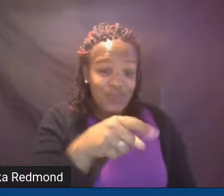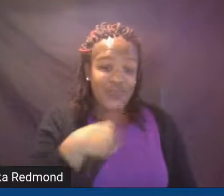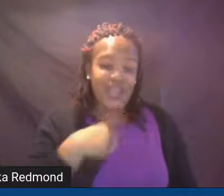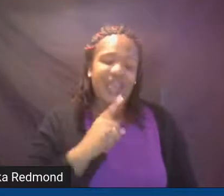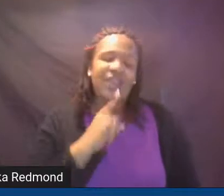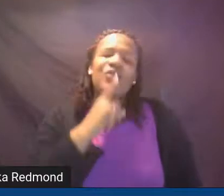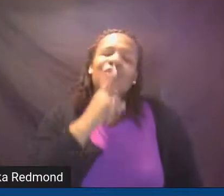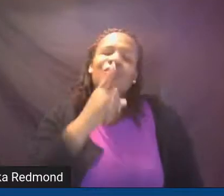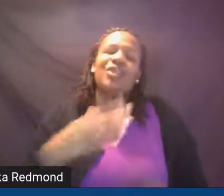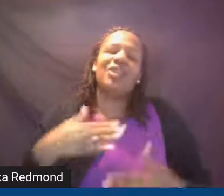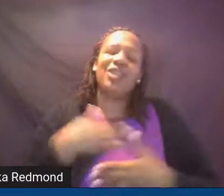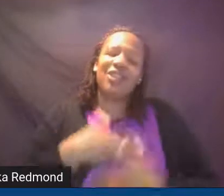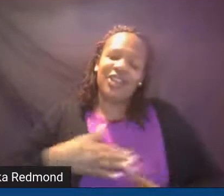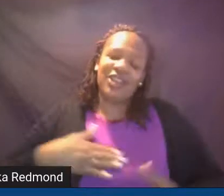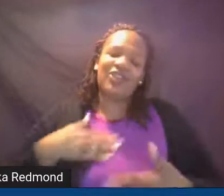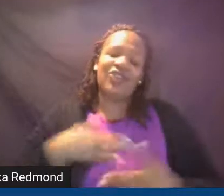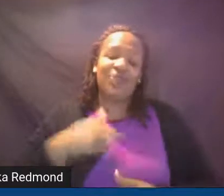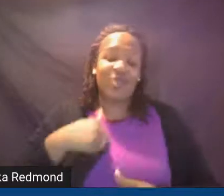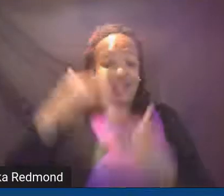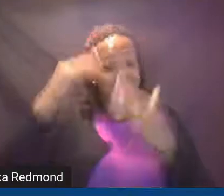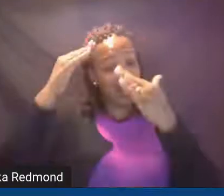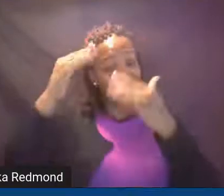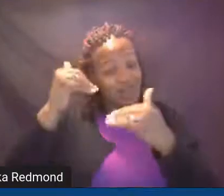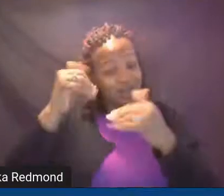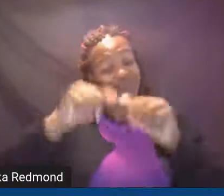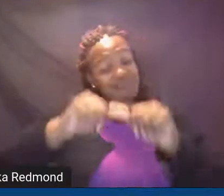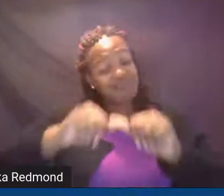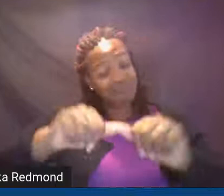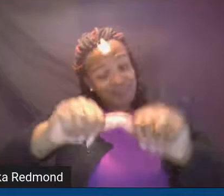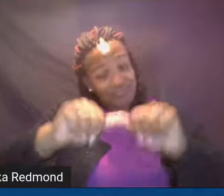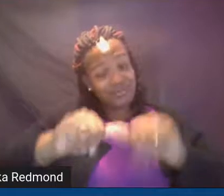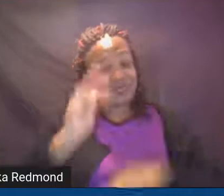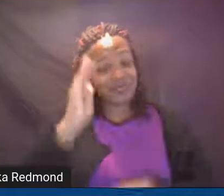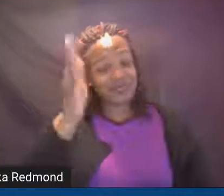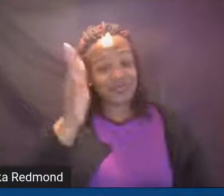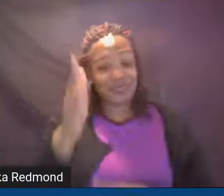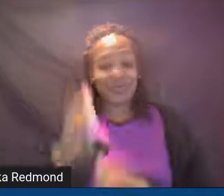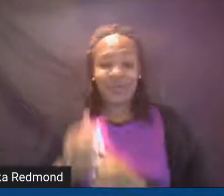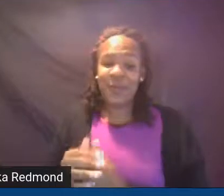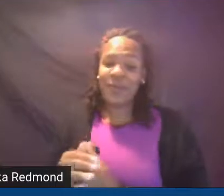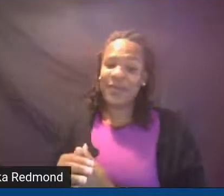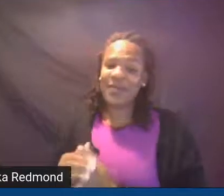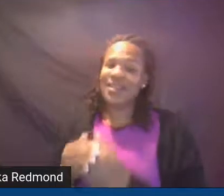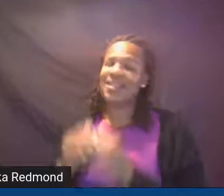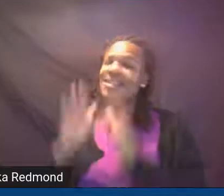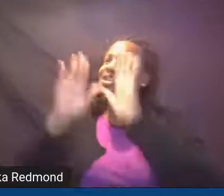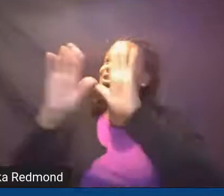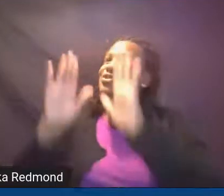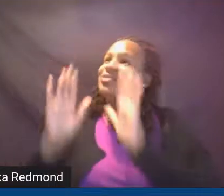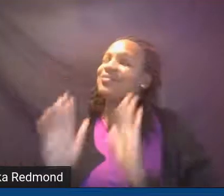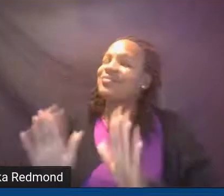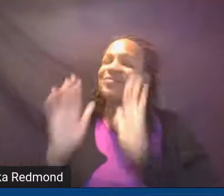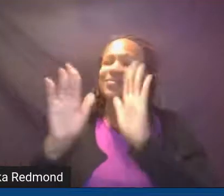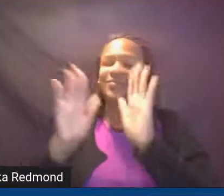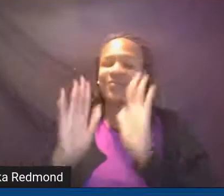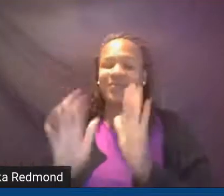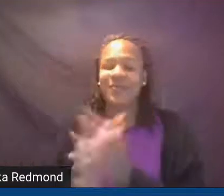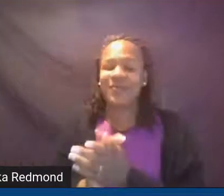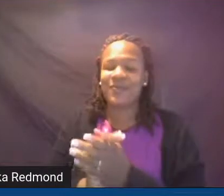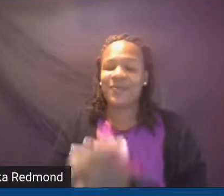really enjoyed as well. And it's something I hope to continue doing. So. Oh, this is so great. And Bryan,